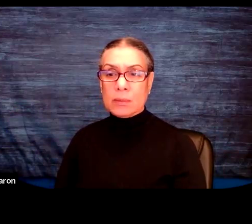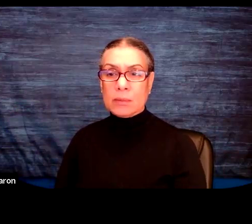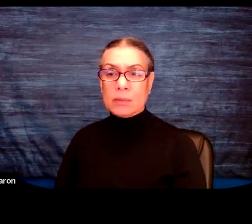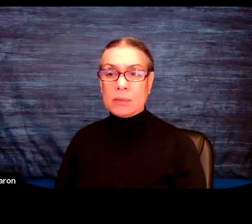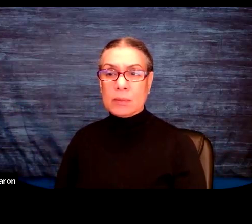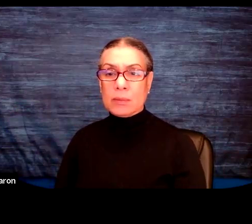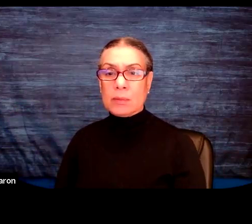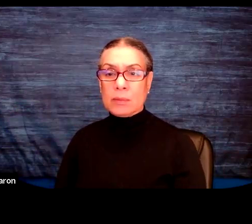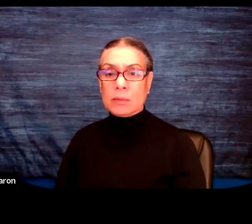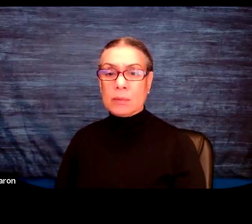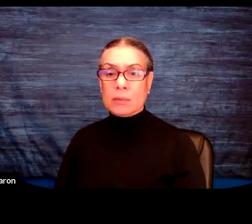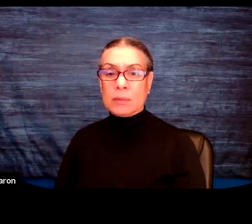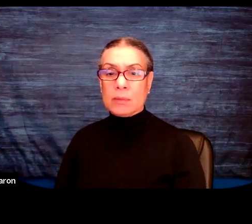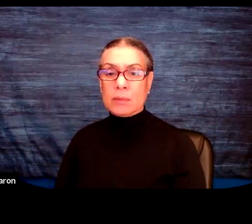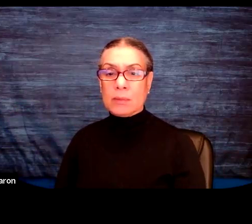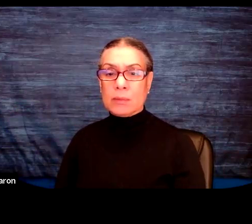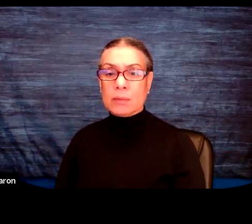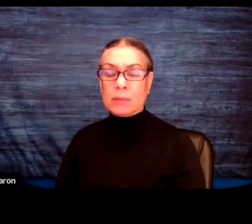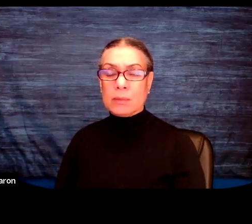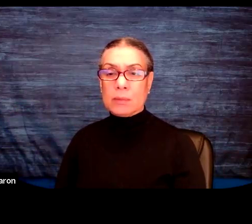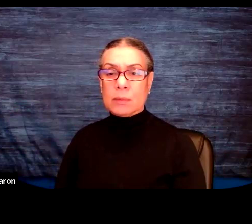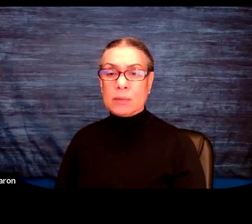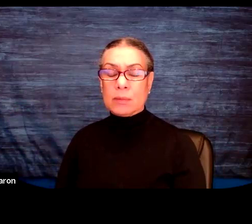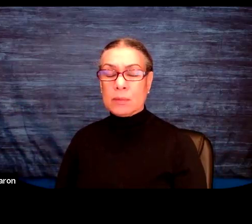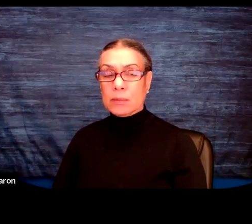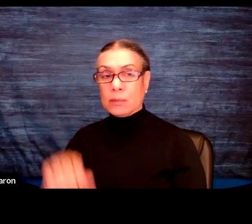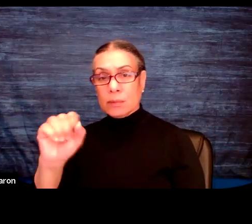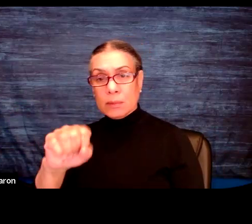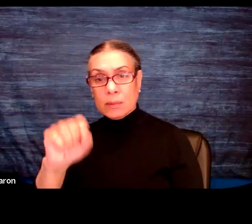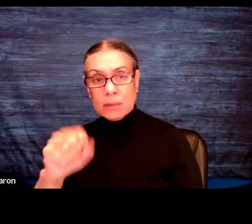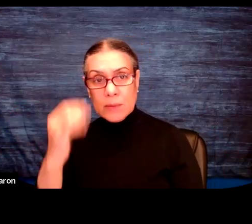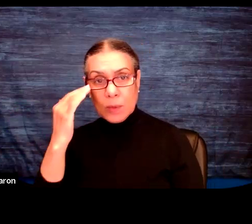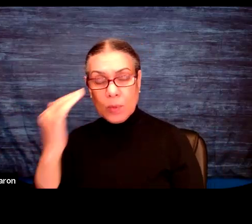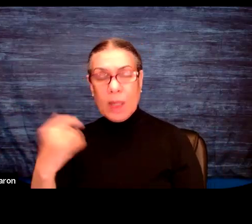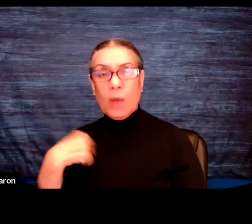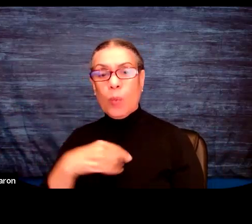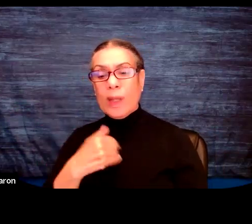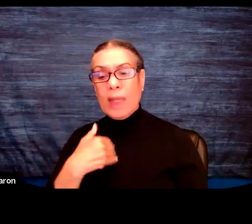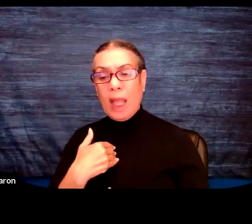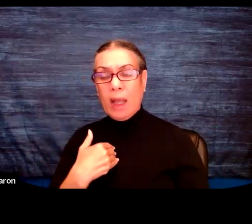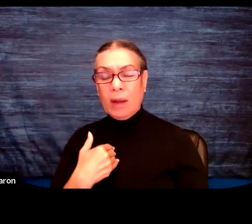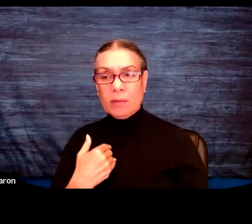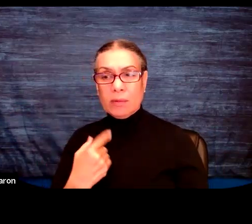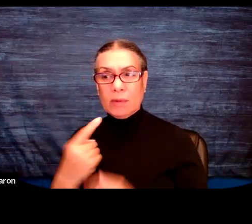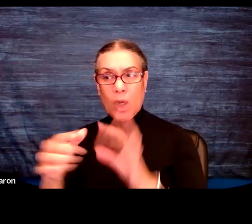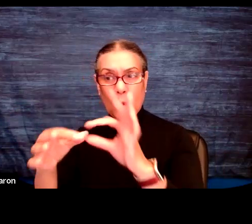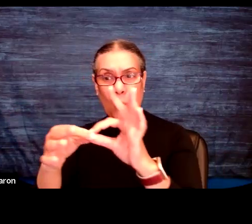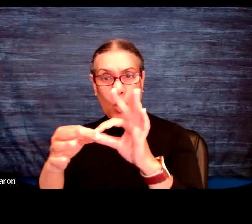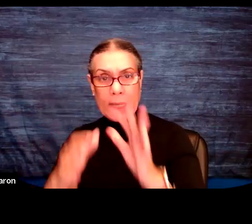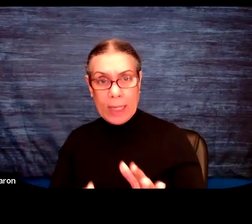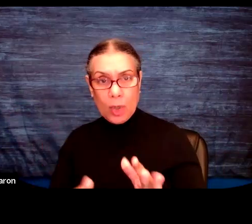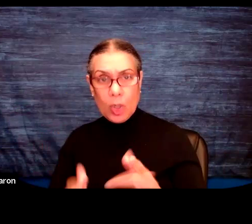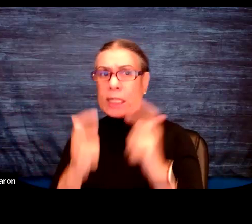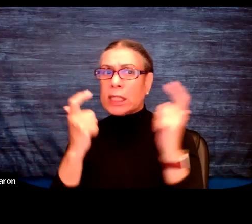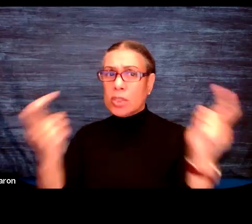personal para que ayuden a estos coordinadores. So yes, because we have this coordinator that is in a big